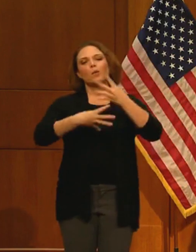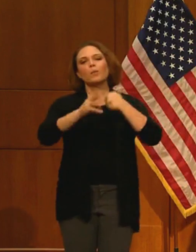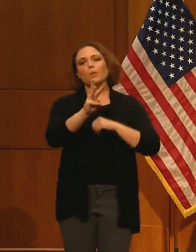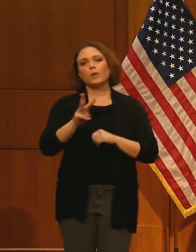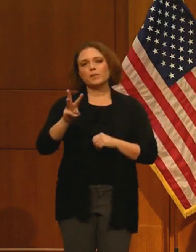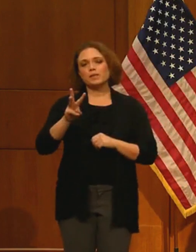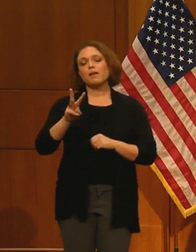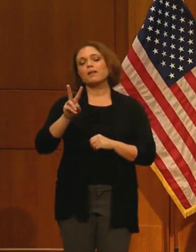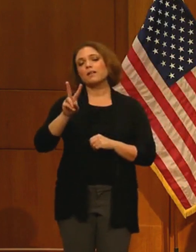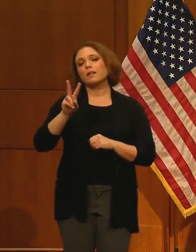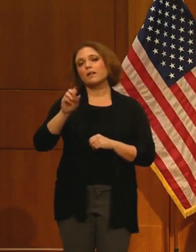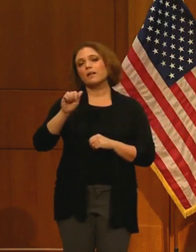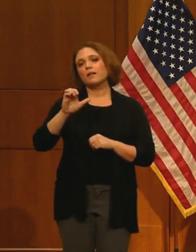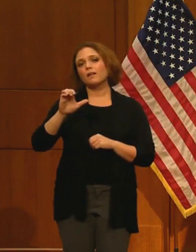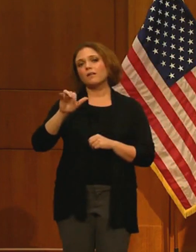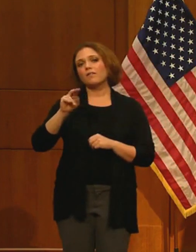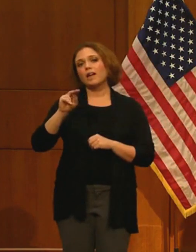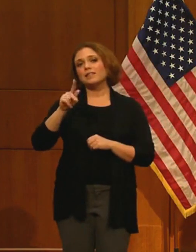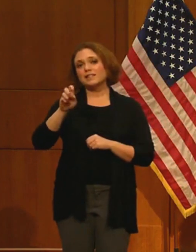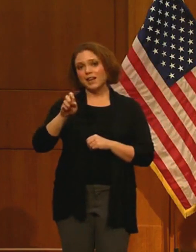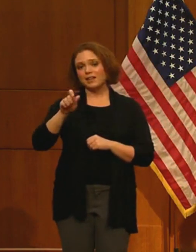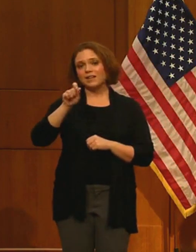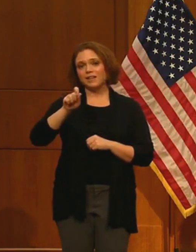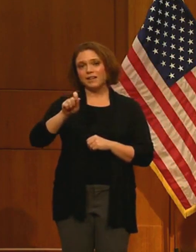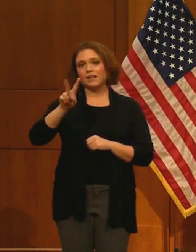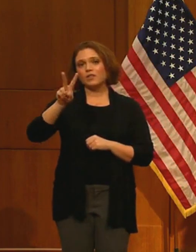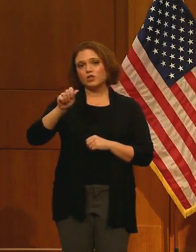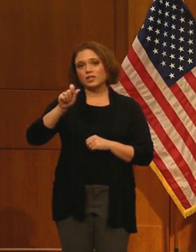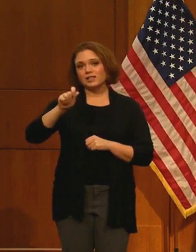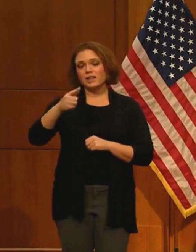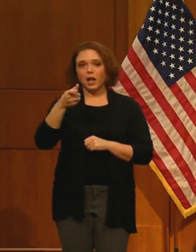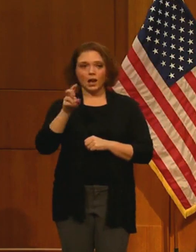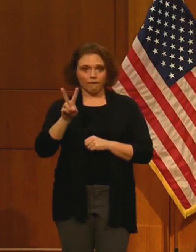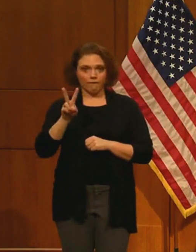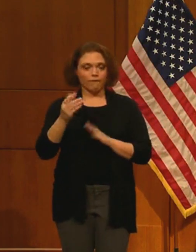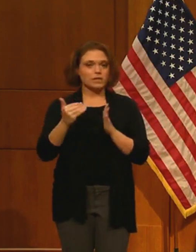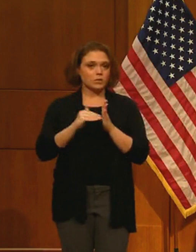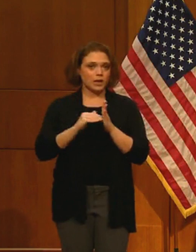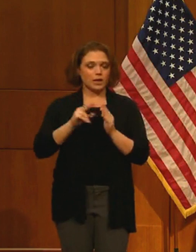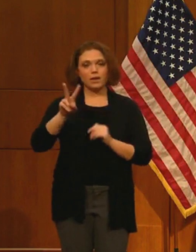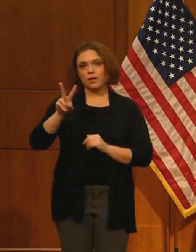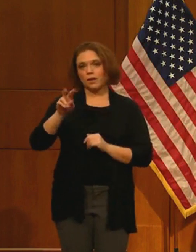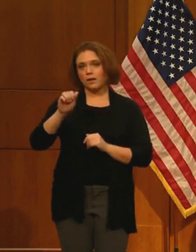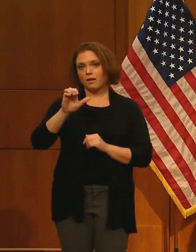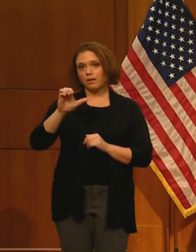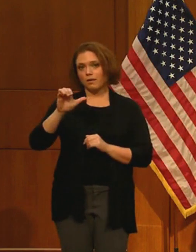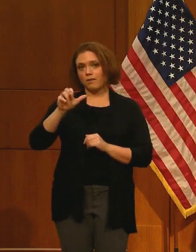vaccinate.virginia.gov to find locations near you. And I want to repeat that just one time. You can go to